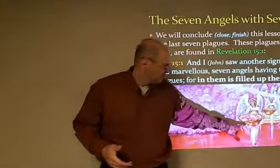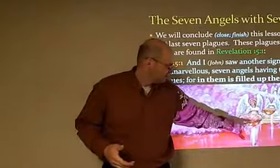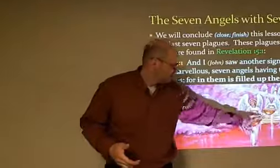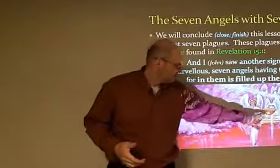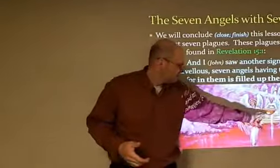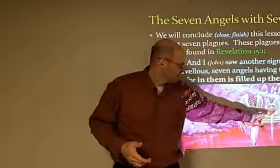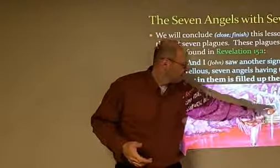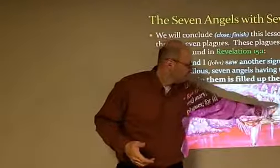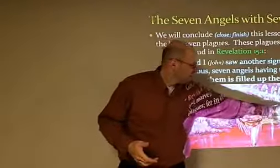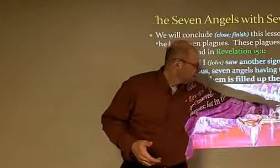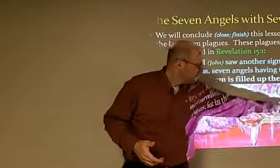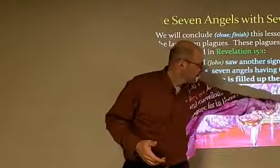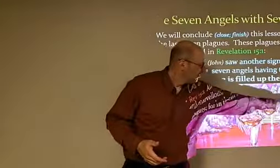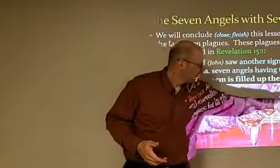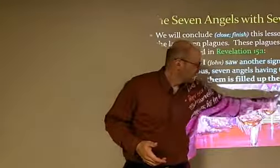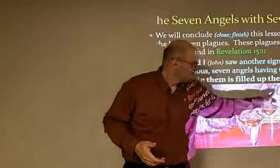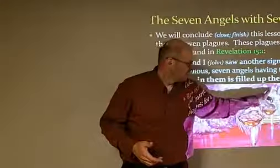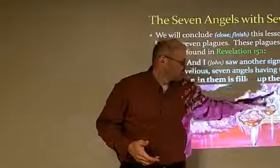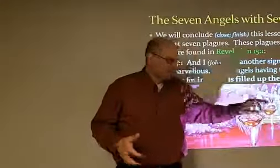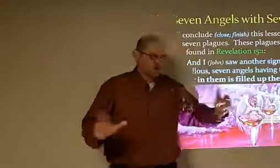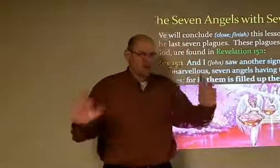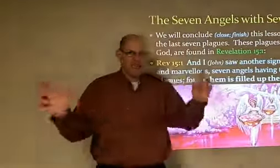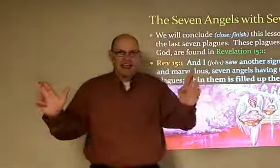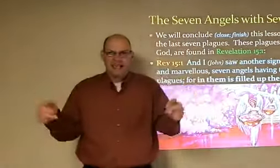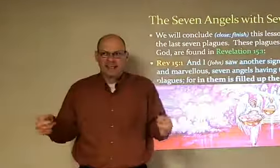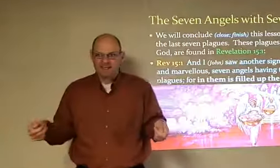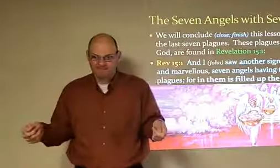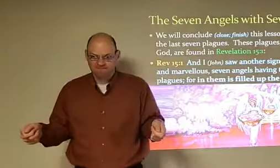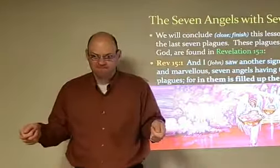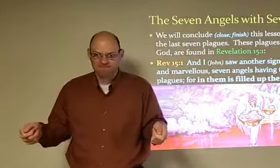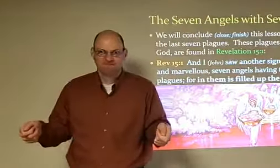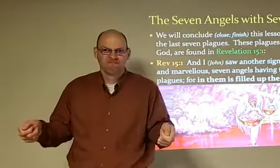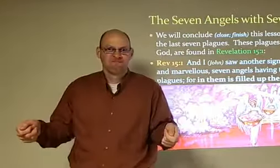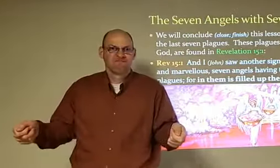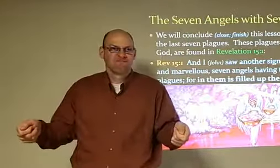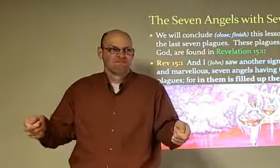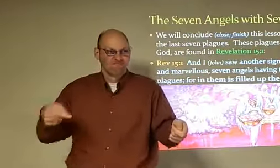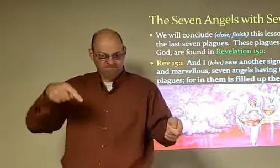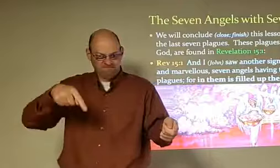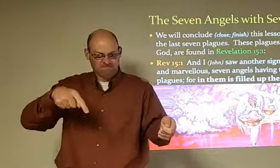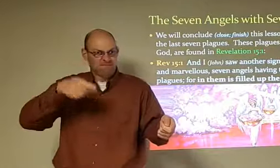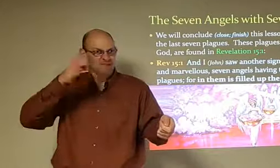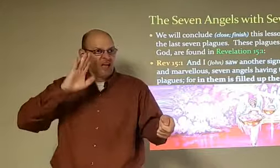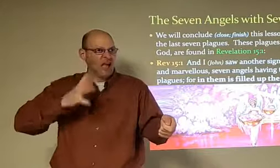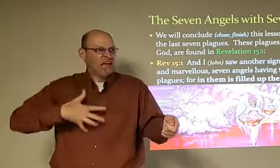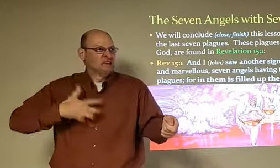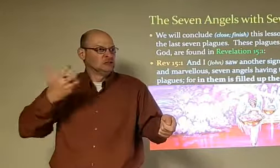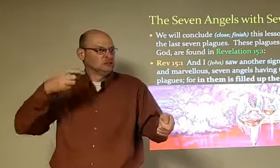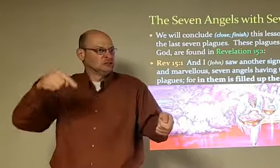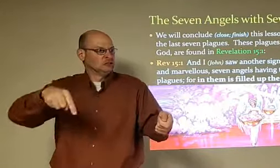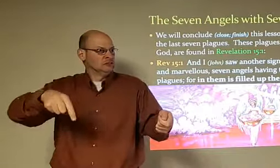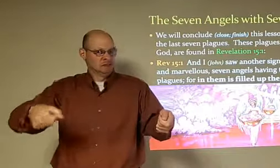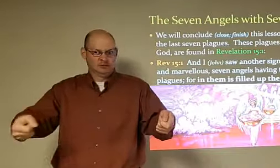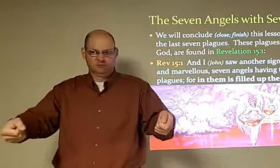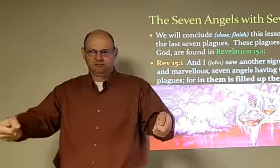Okay? And the angels here in this vision, someone's vision that they drew, angels are